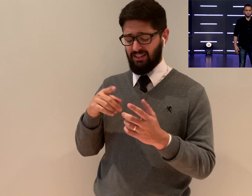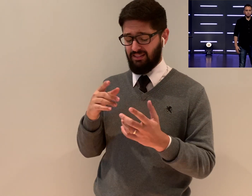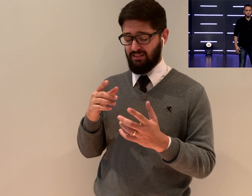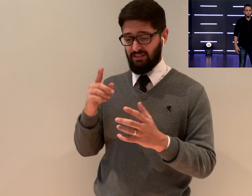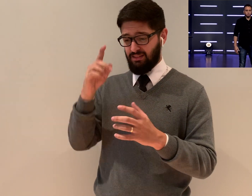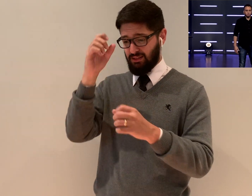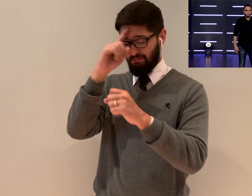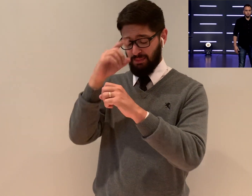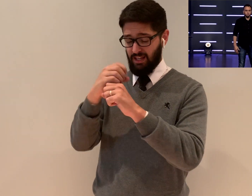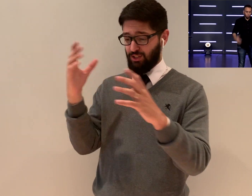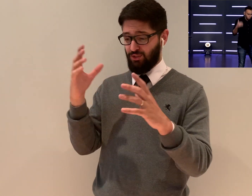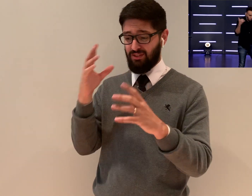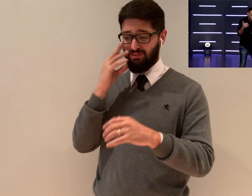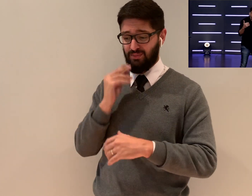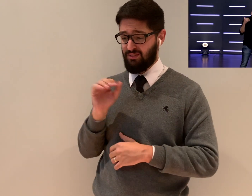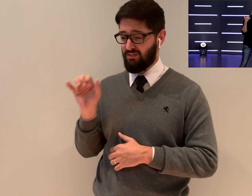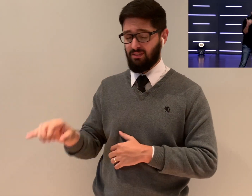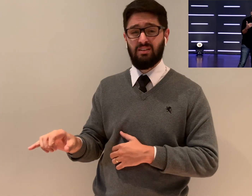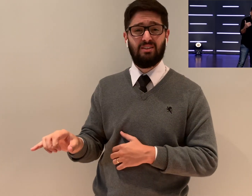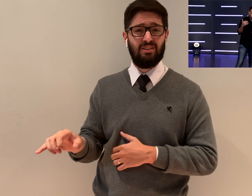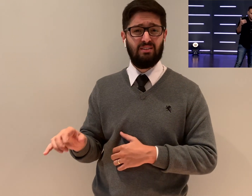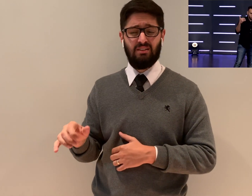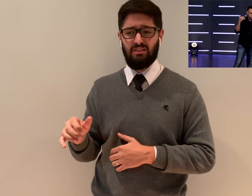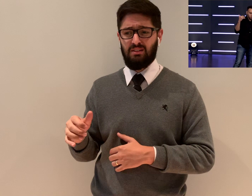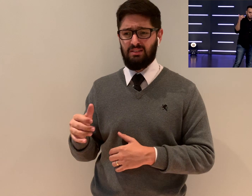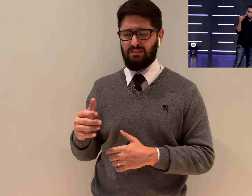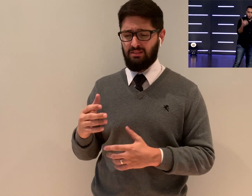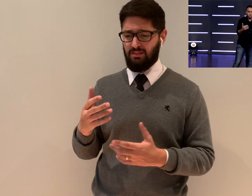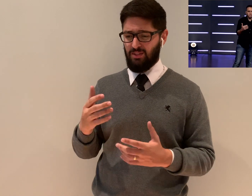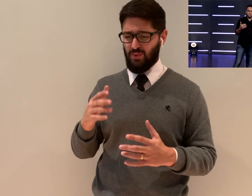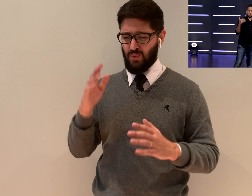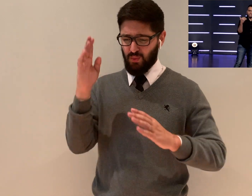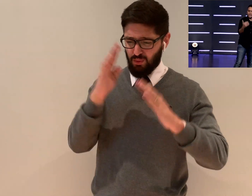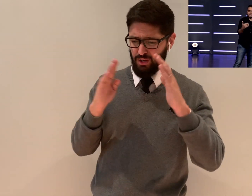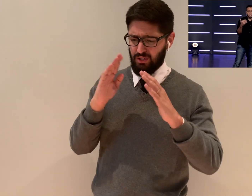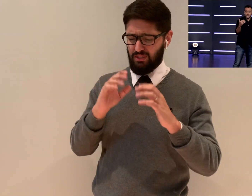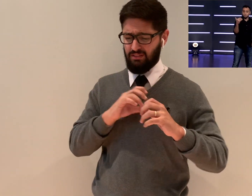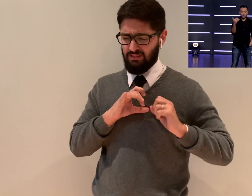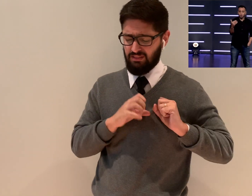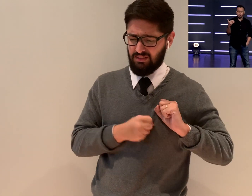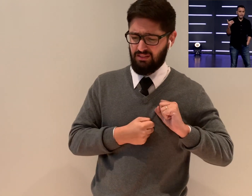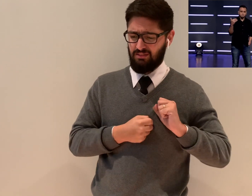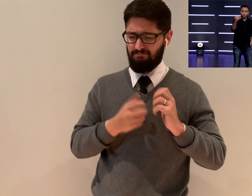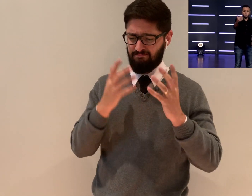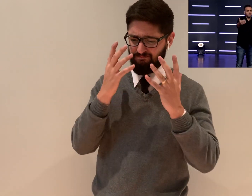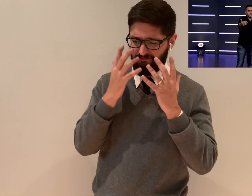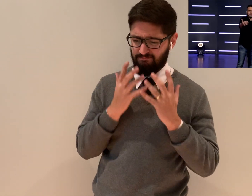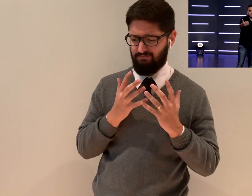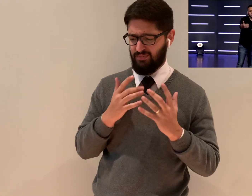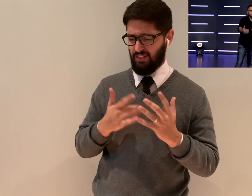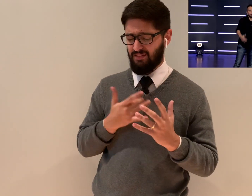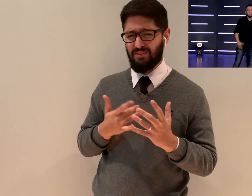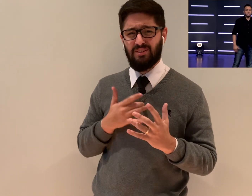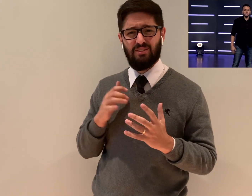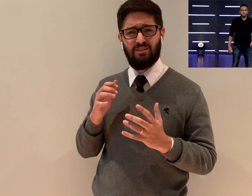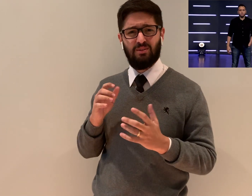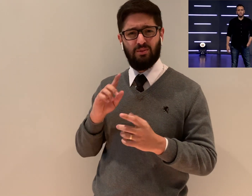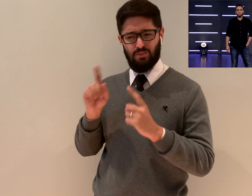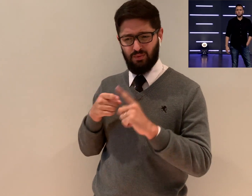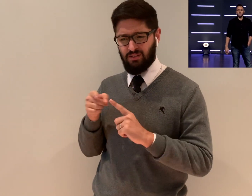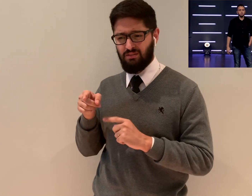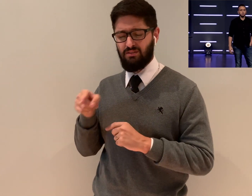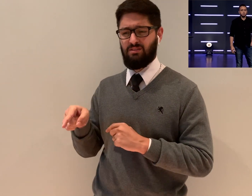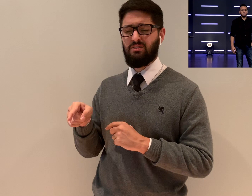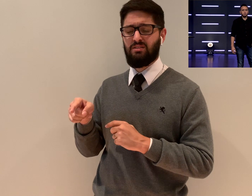this. The worry and the anxiety and the mourning and the sadness that he felt at that moment that he discovered